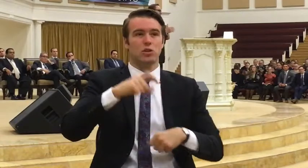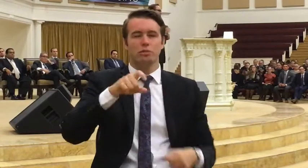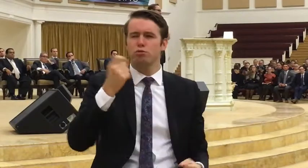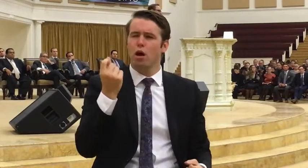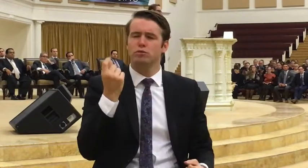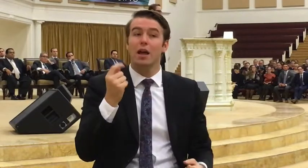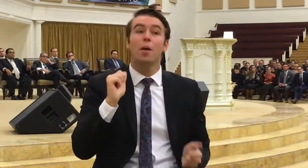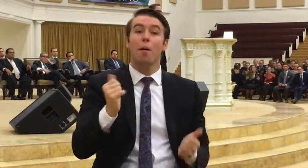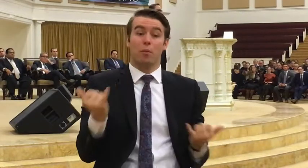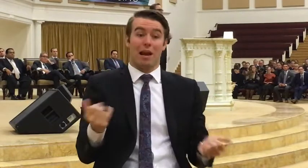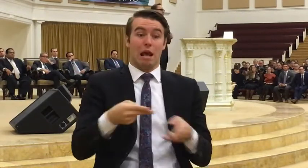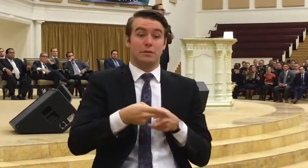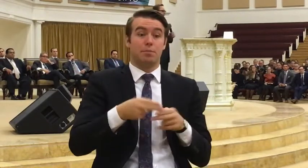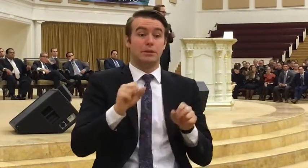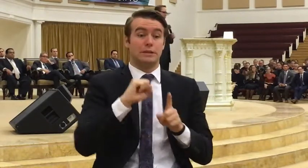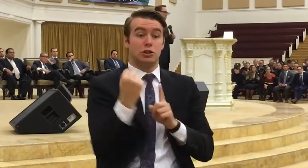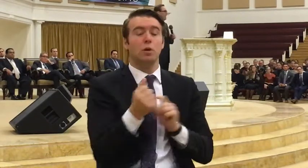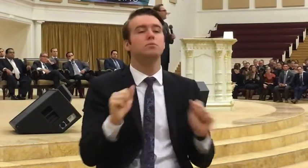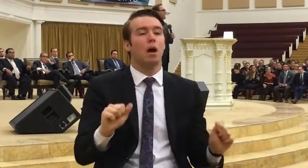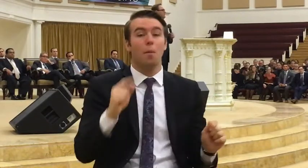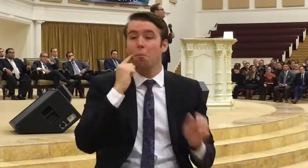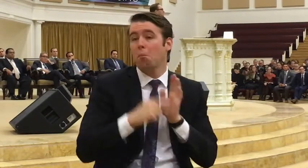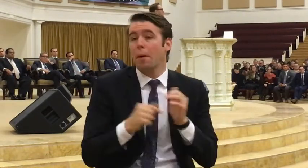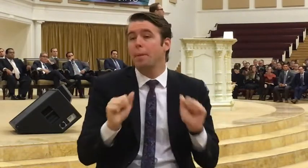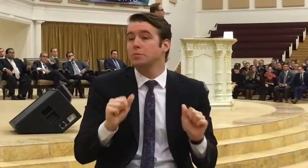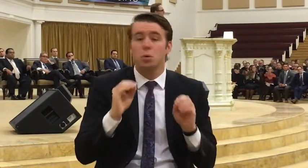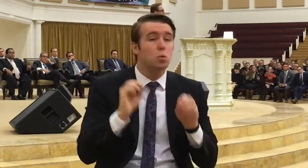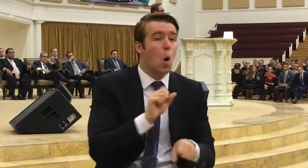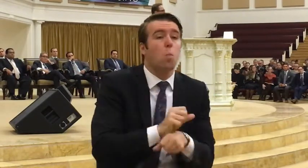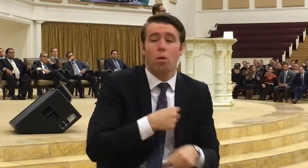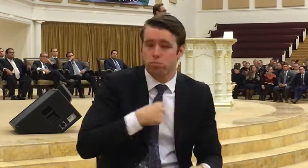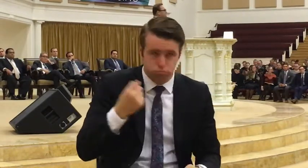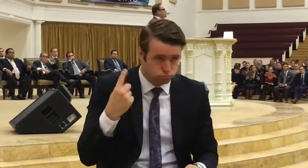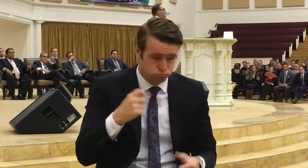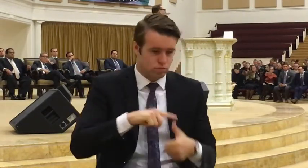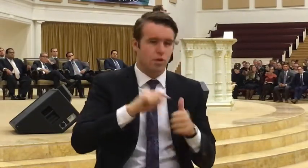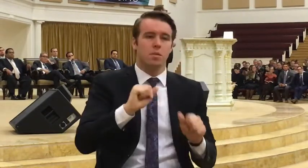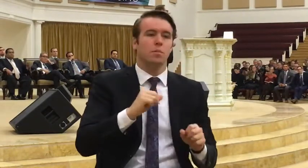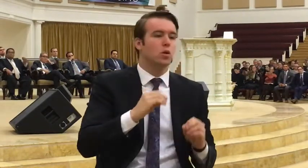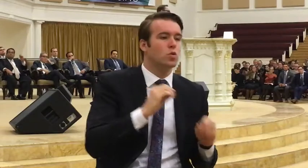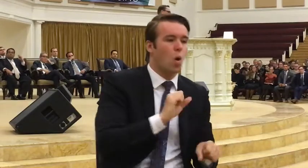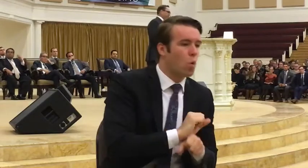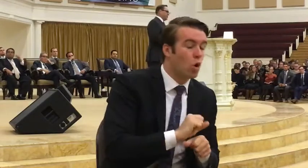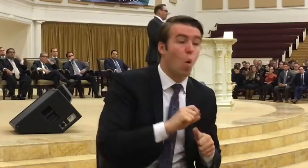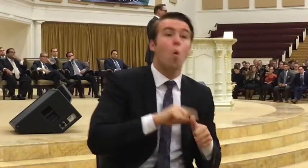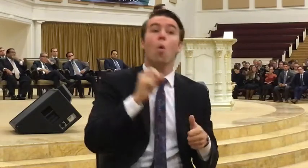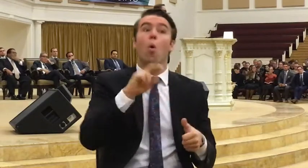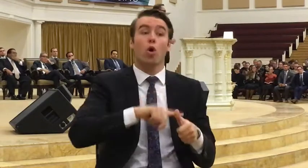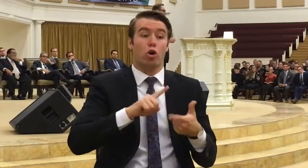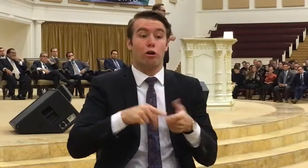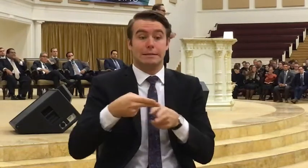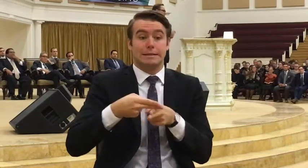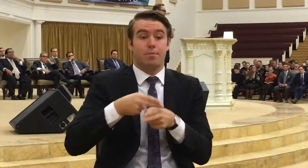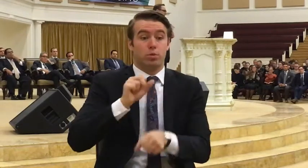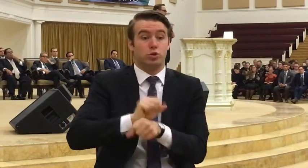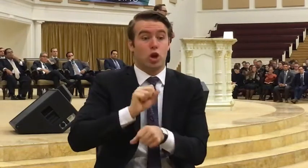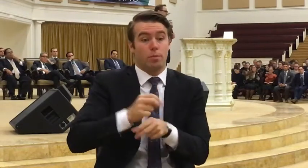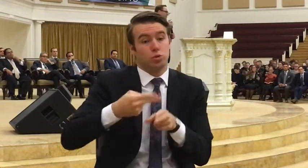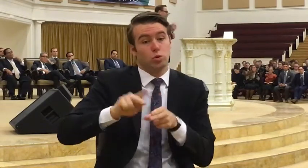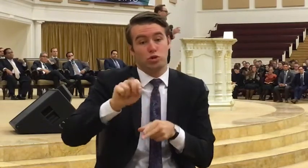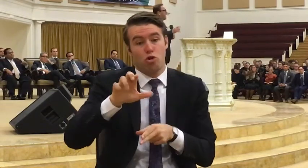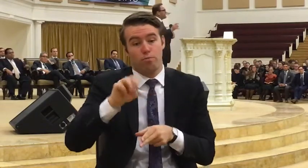a temporary situation. You may be without work right now. You may be in a temporary job situation. You may be